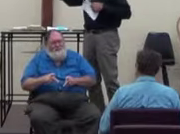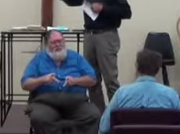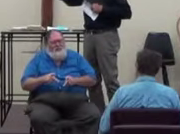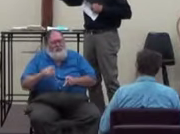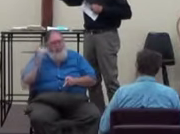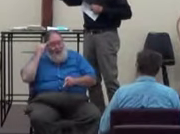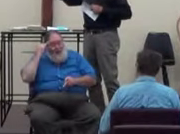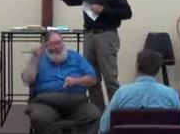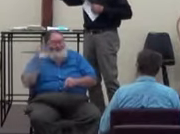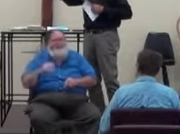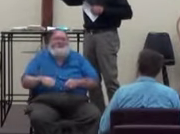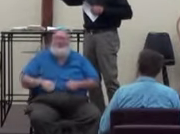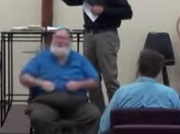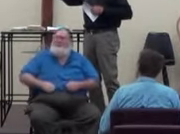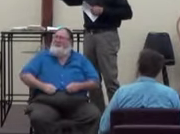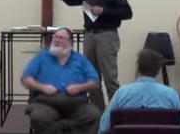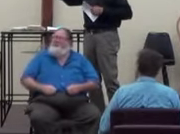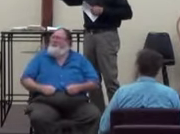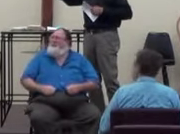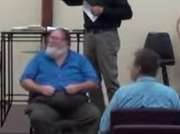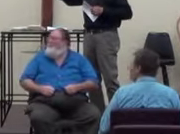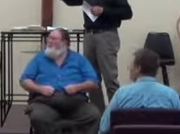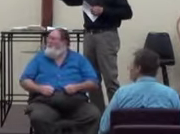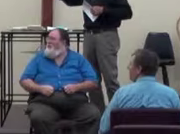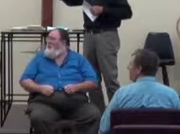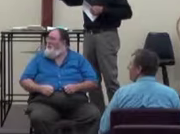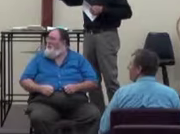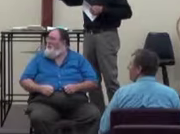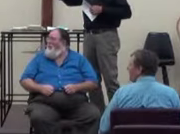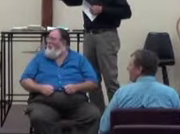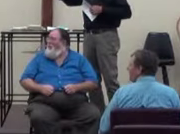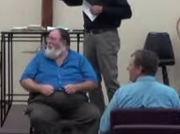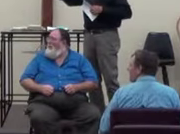motto was. They just texted or emailed me the other day. Or the